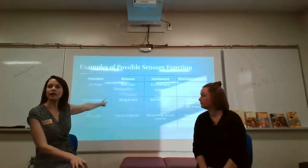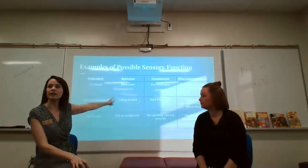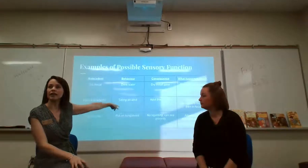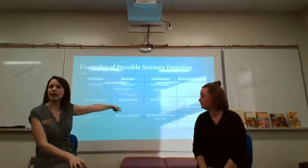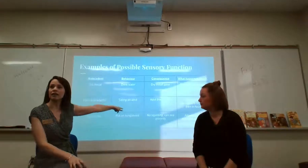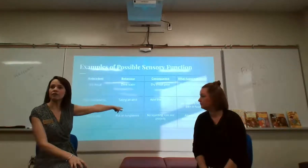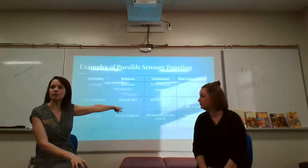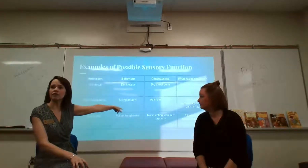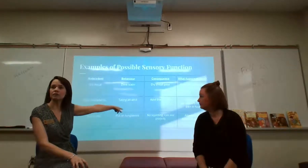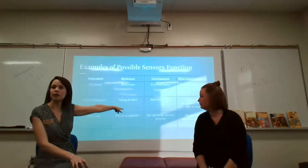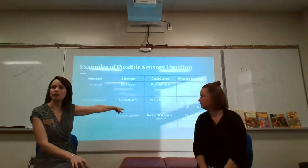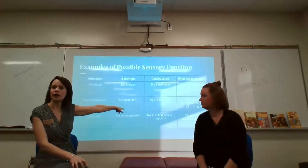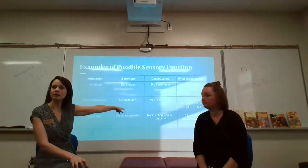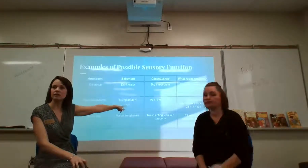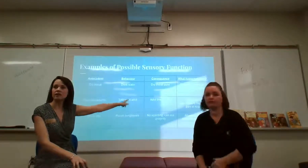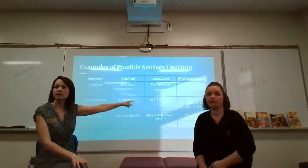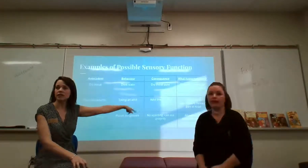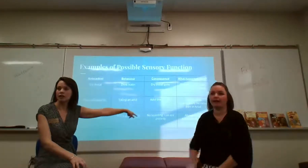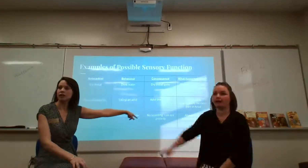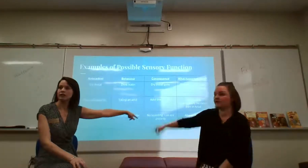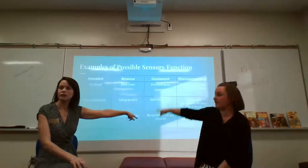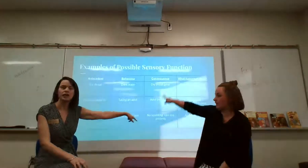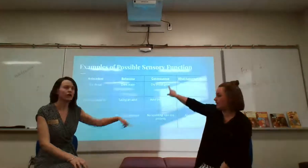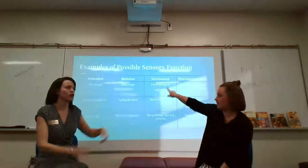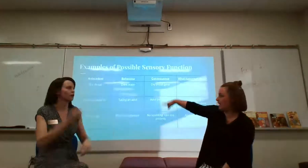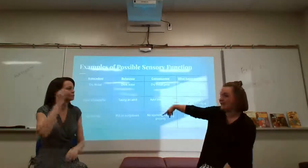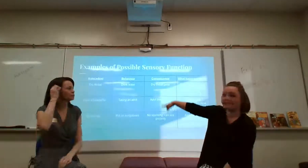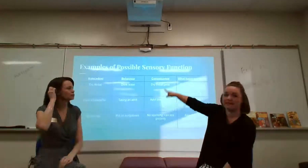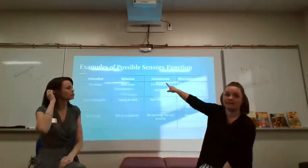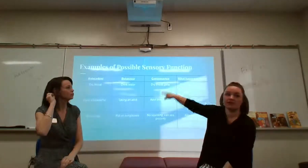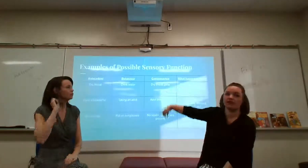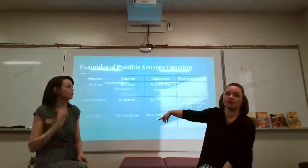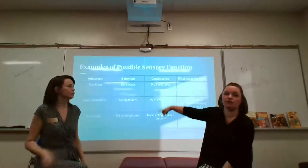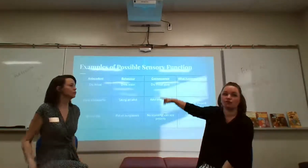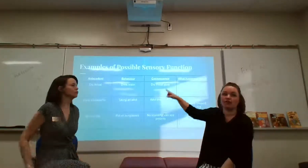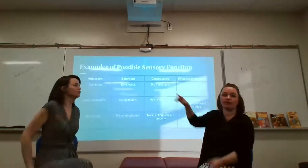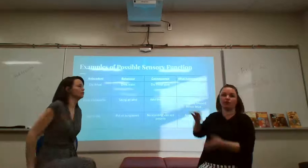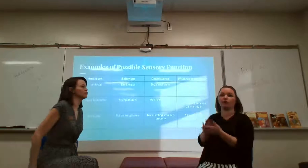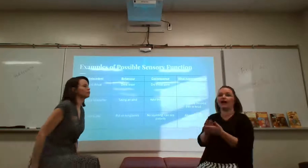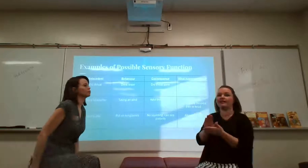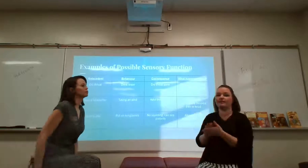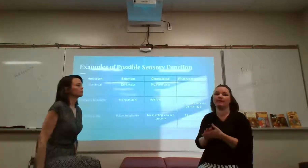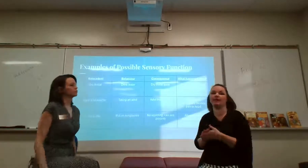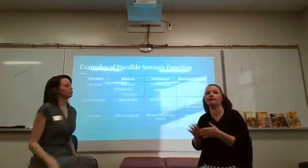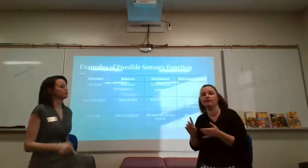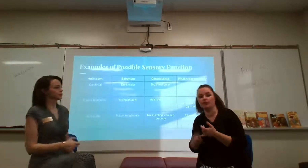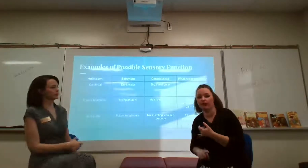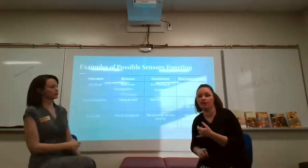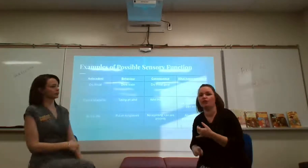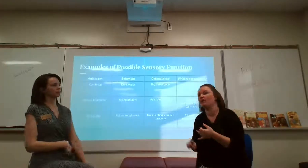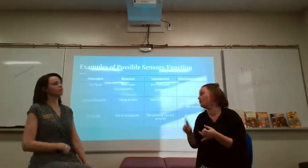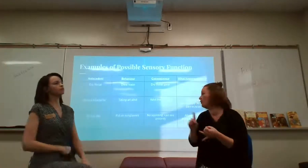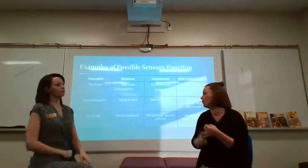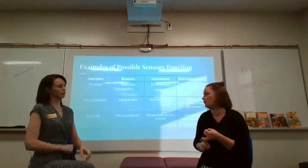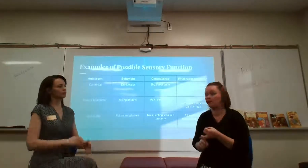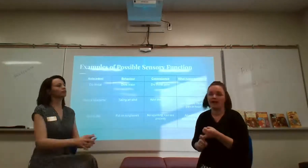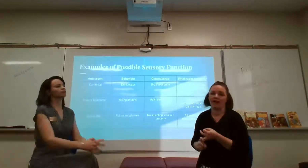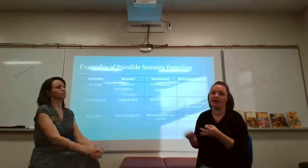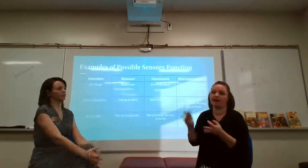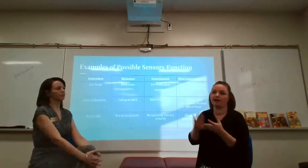take the Advil. Does this make sense? And notice that the A's and C's are not social, right? No one had to be there for you to have a dry throat or for you to have a headache, and no